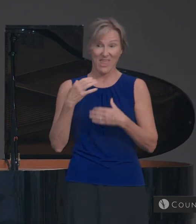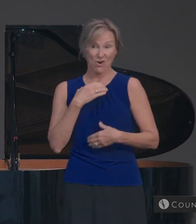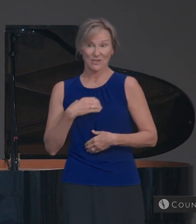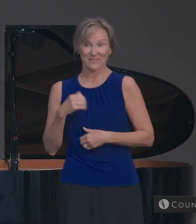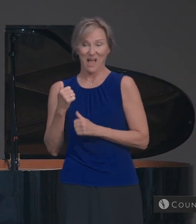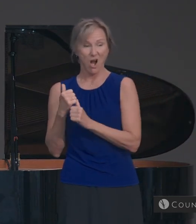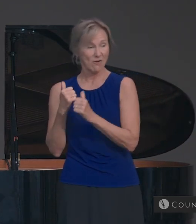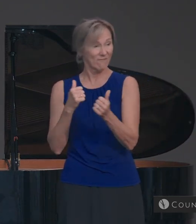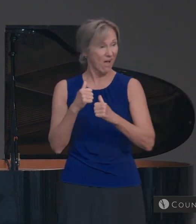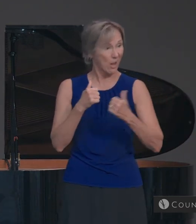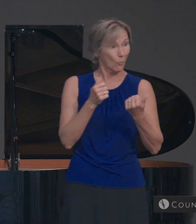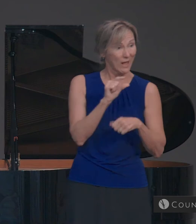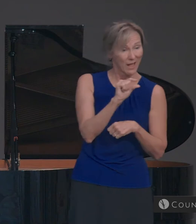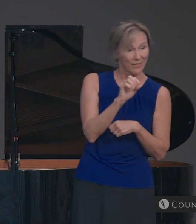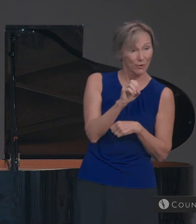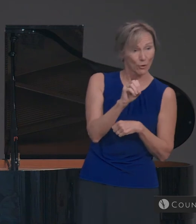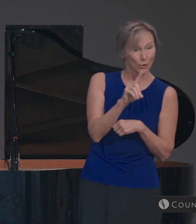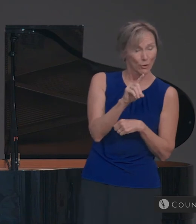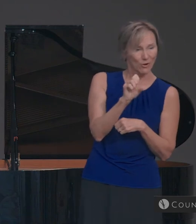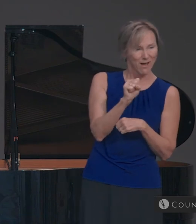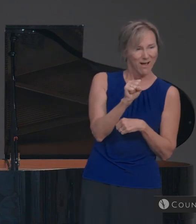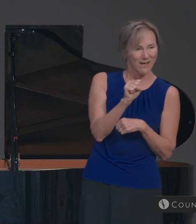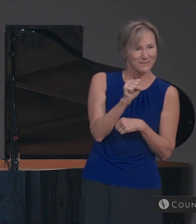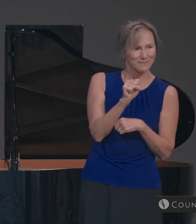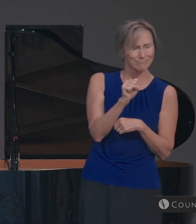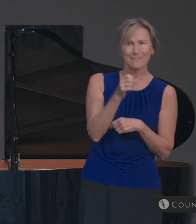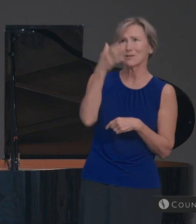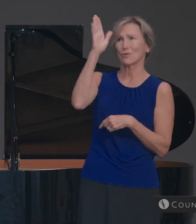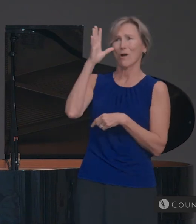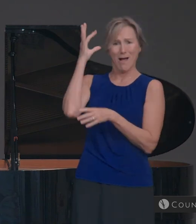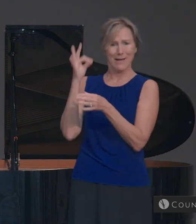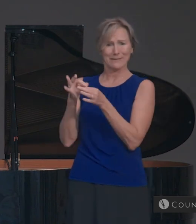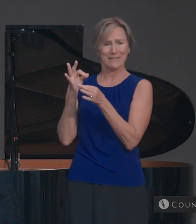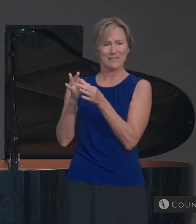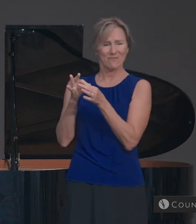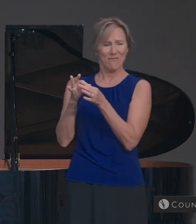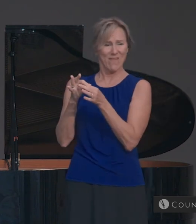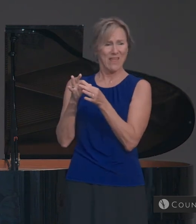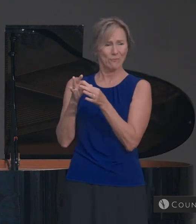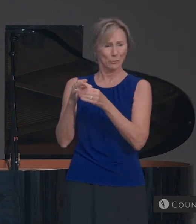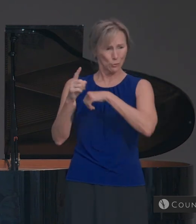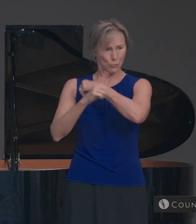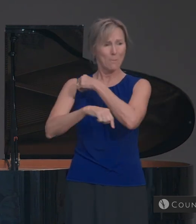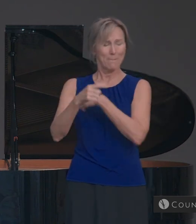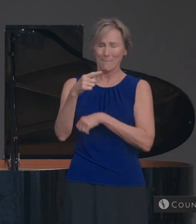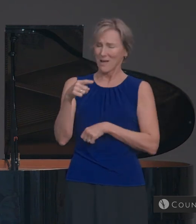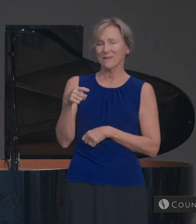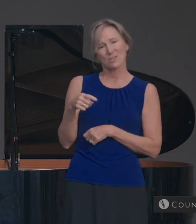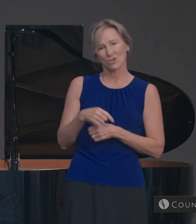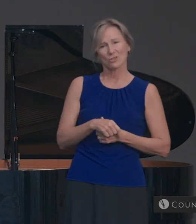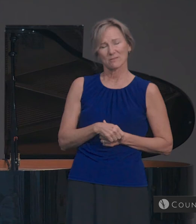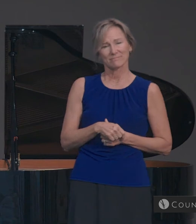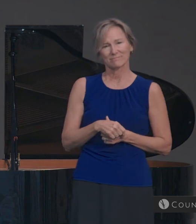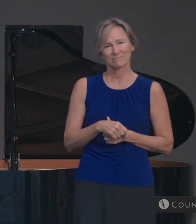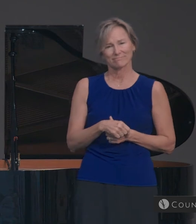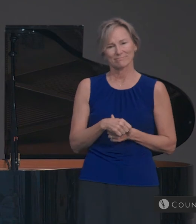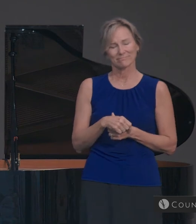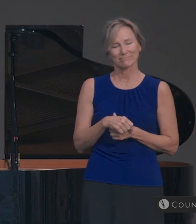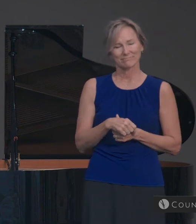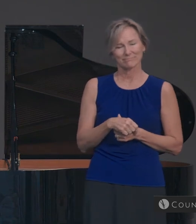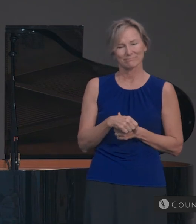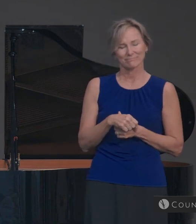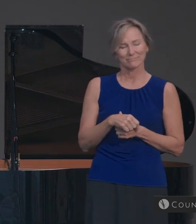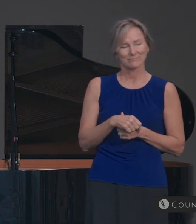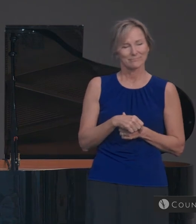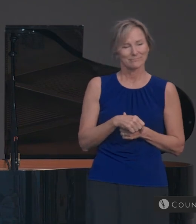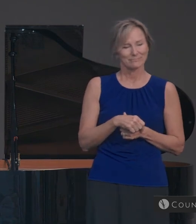other gods, and this is exactly what was happening in the nation at the time of Micah's writing, especially during the time of